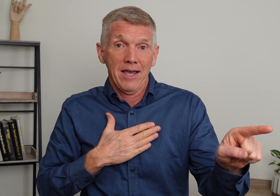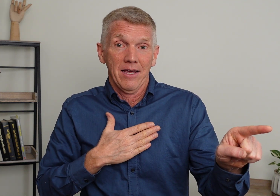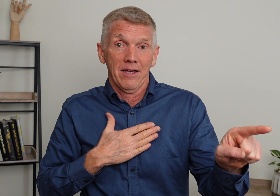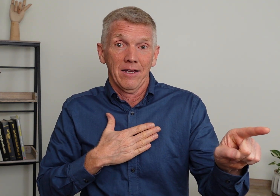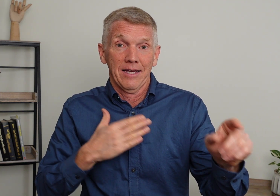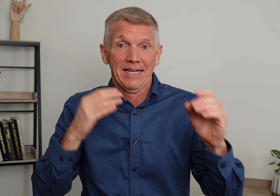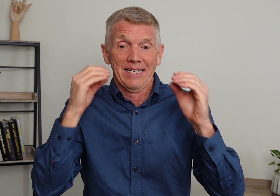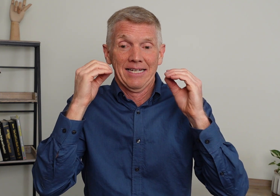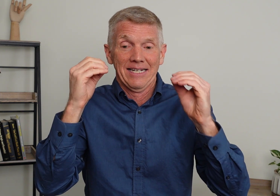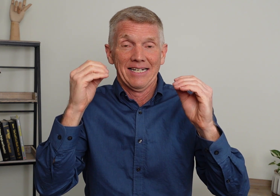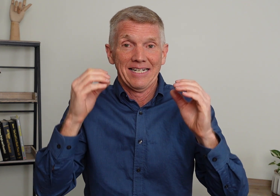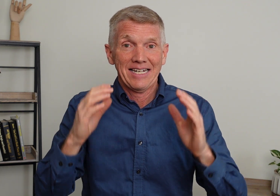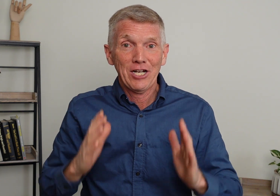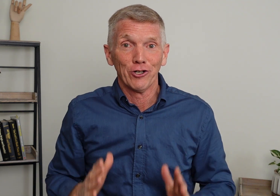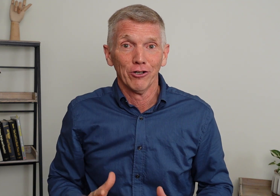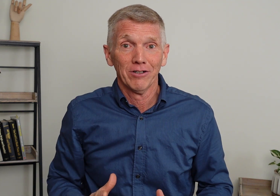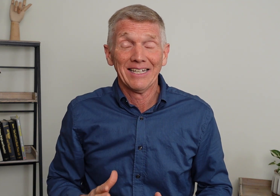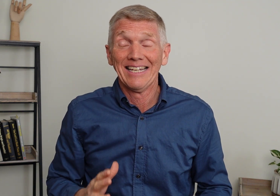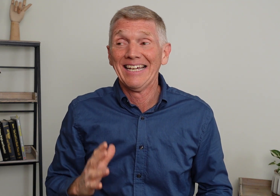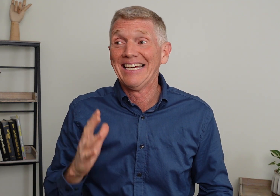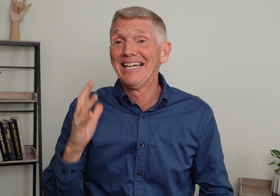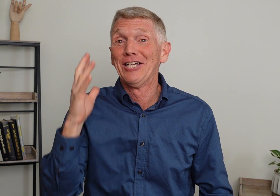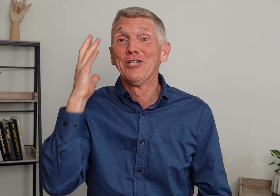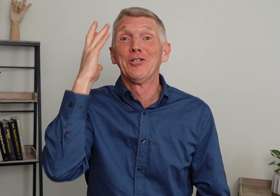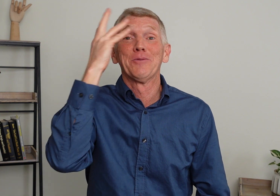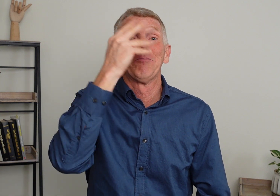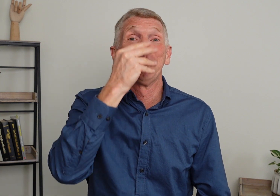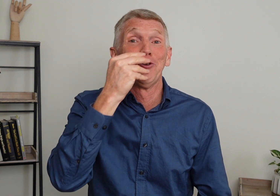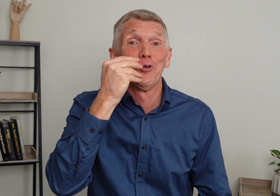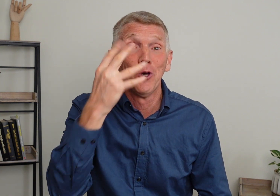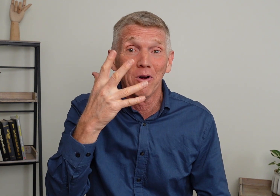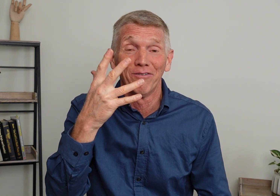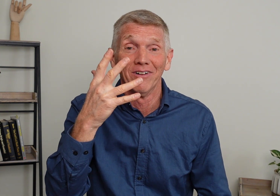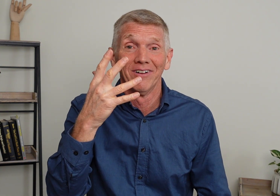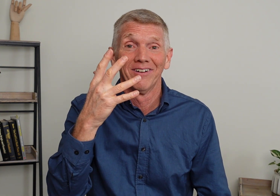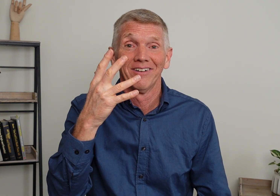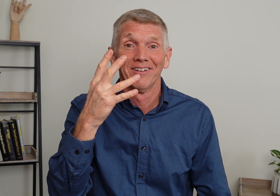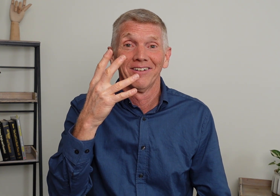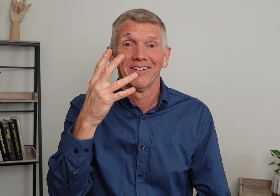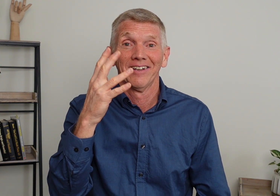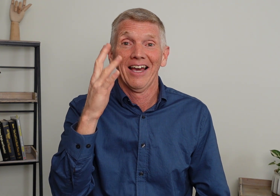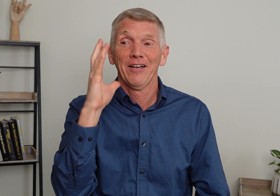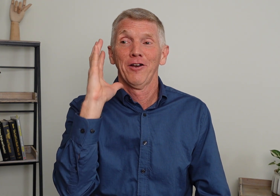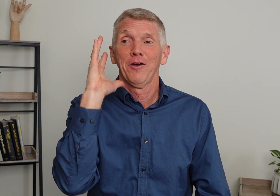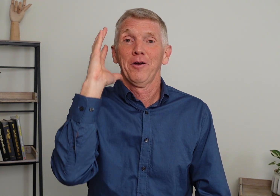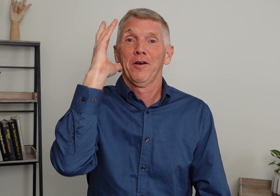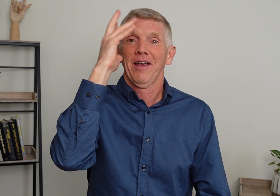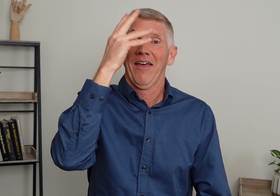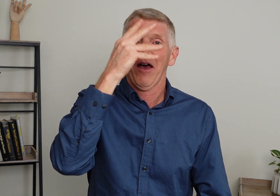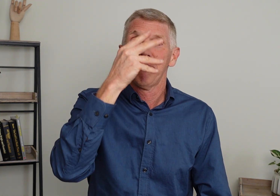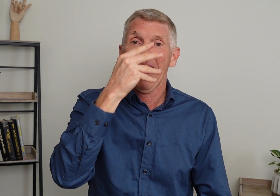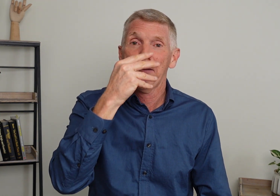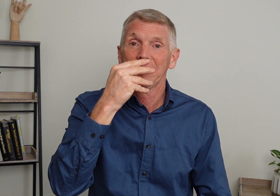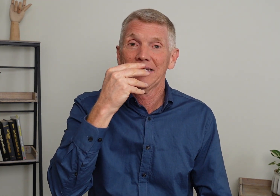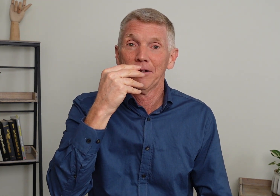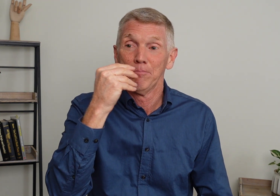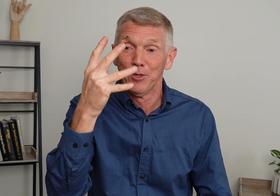my teacher is beautiful, okay? And that pop at the end,